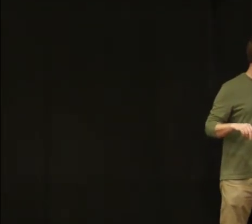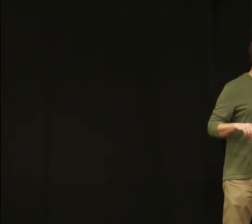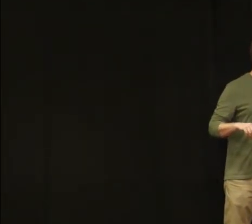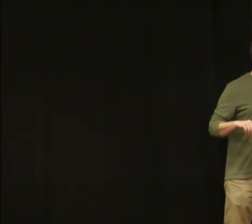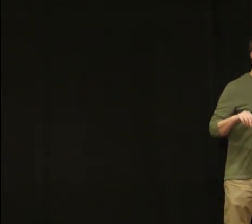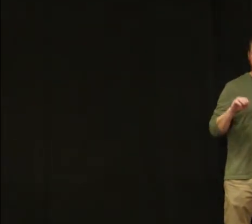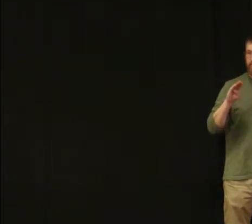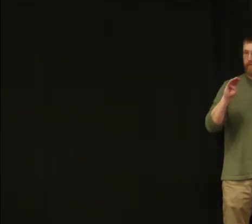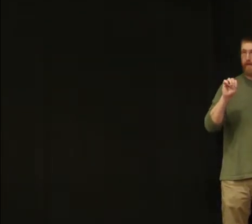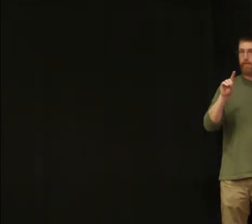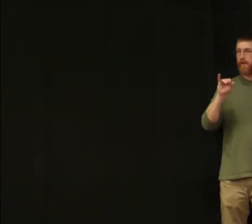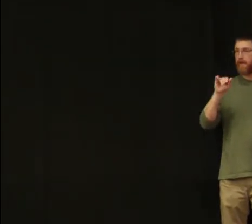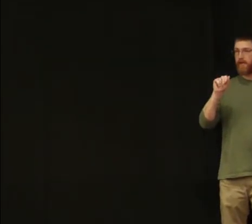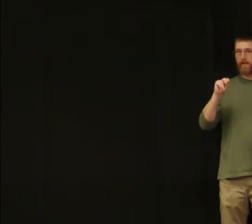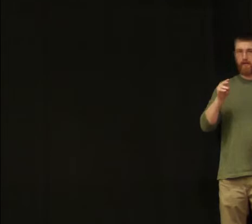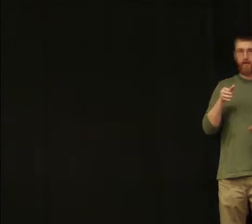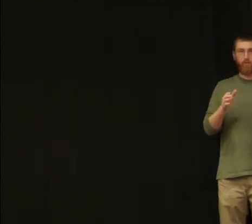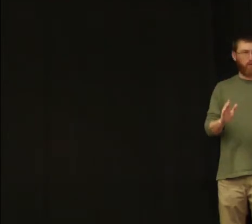method.